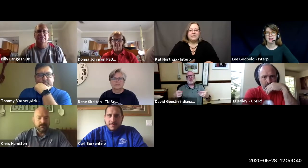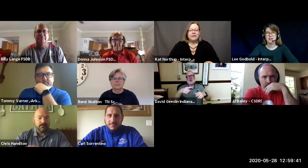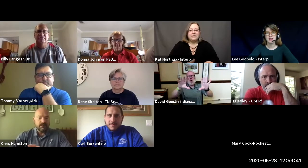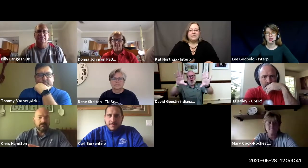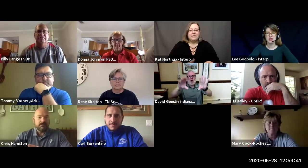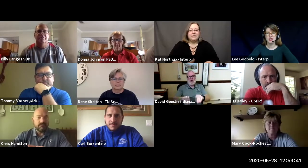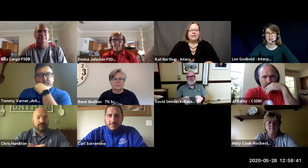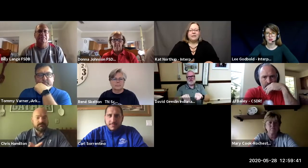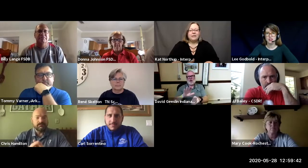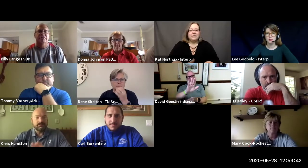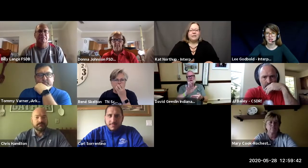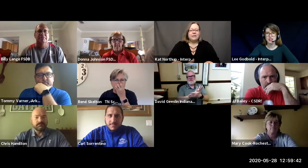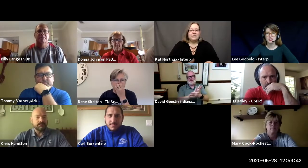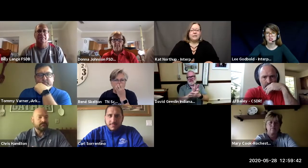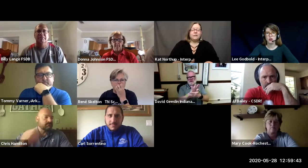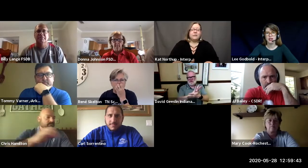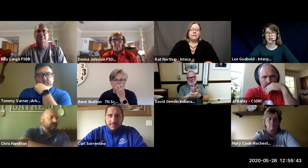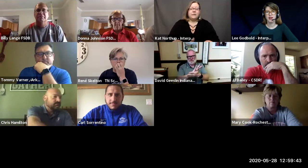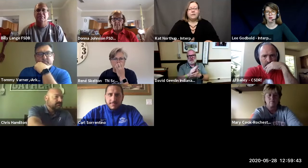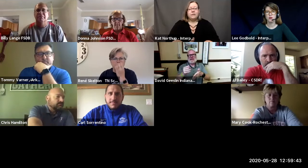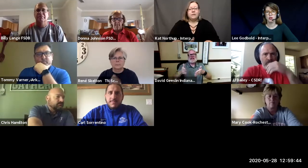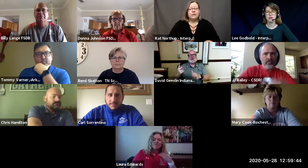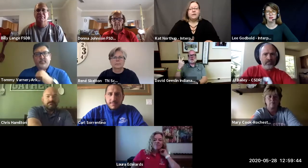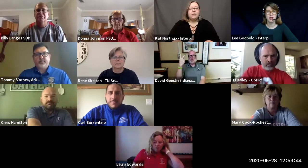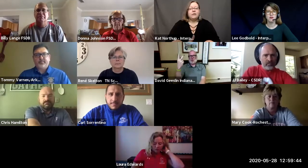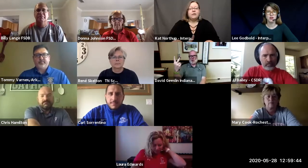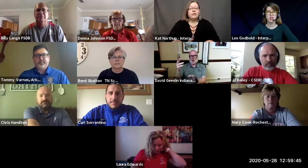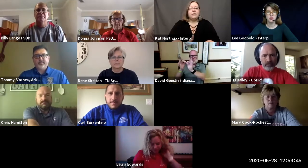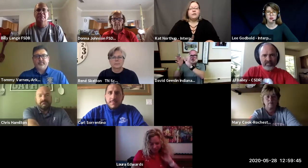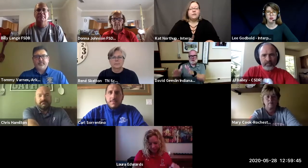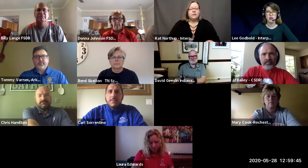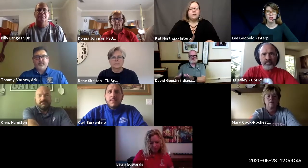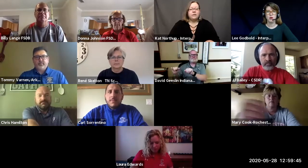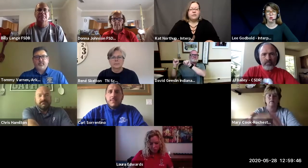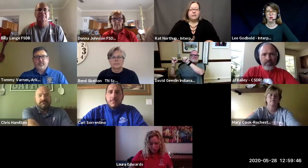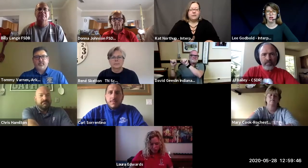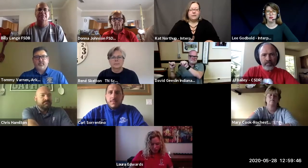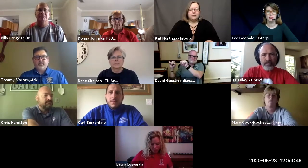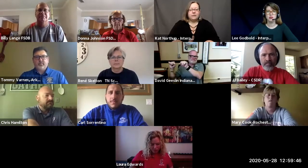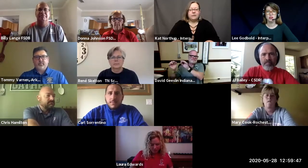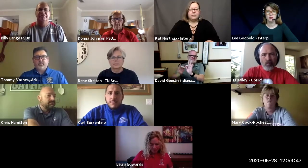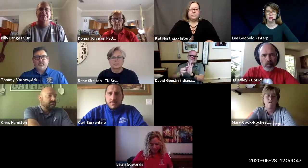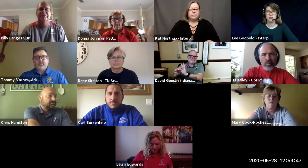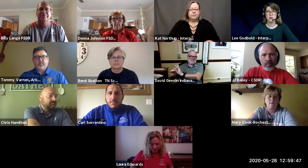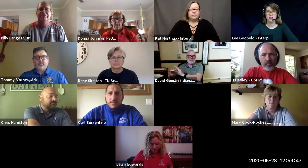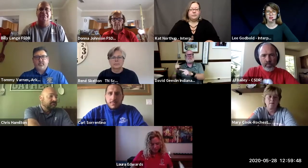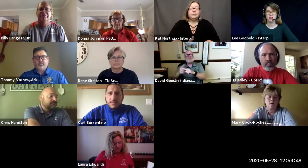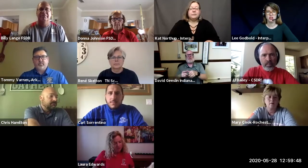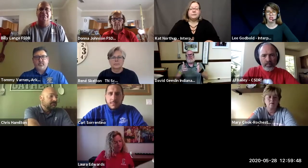CEASD guidelines with these meetings is to go ahead and everyone stop video, and we'll allow the 2 interpreters to remain on the